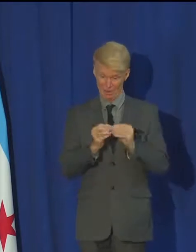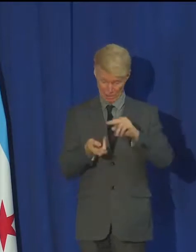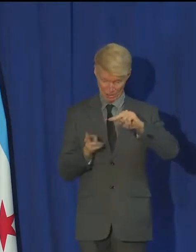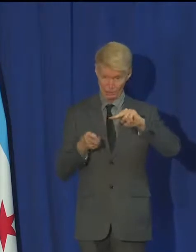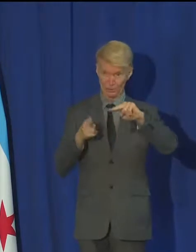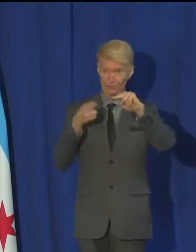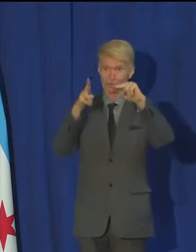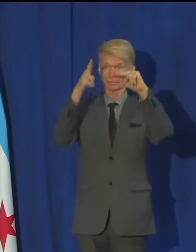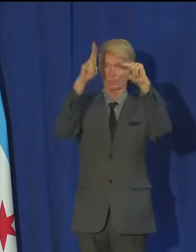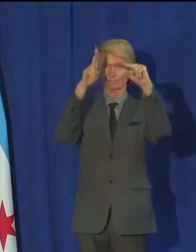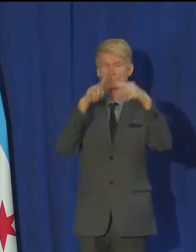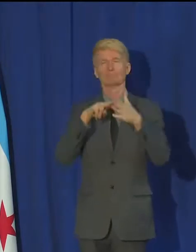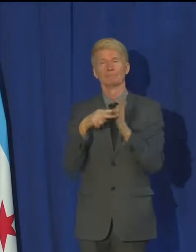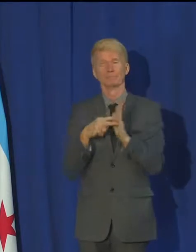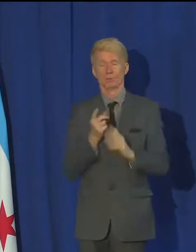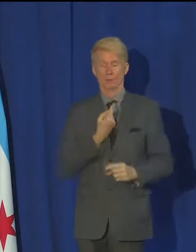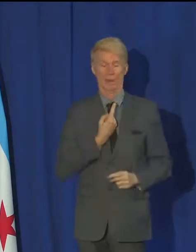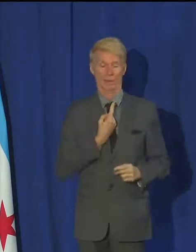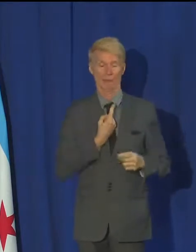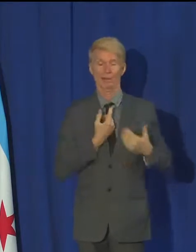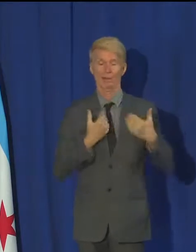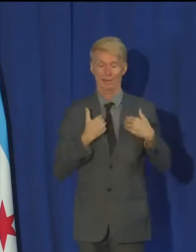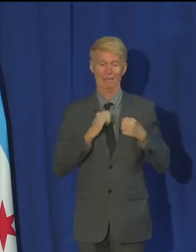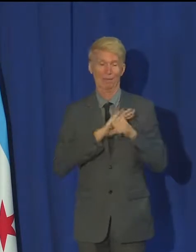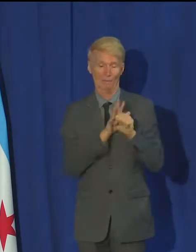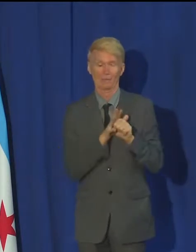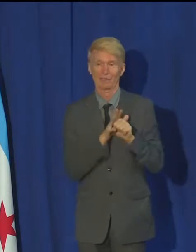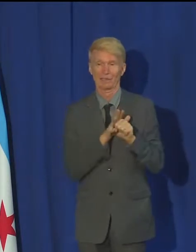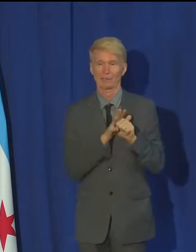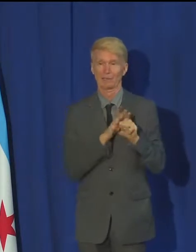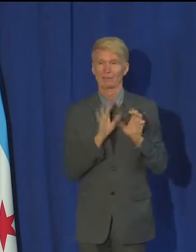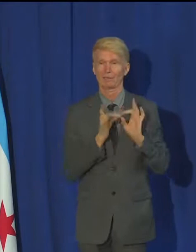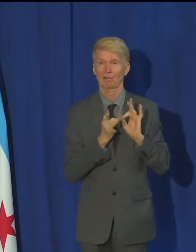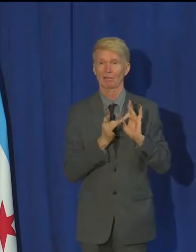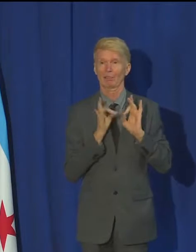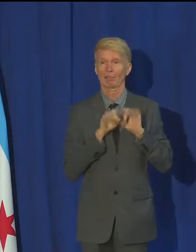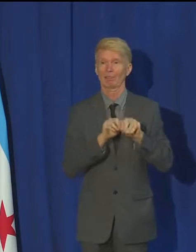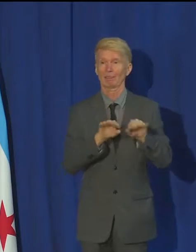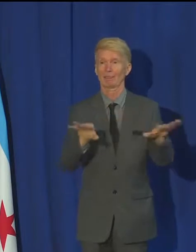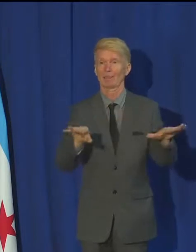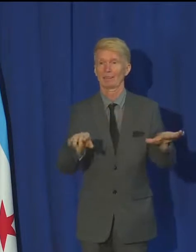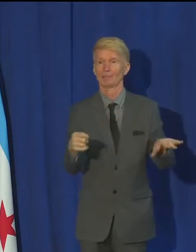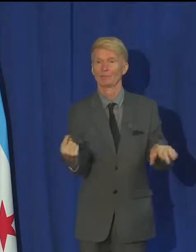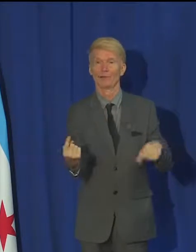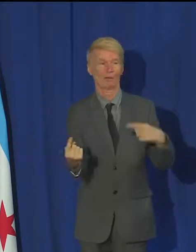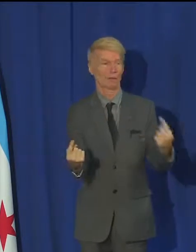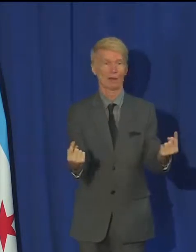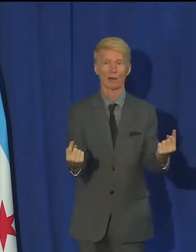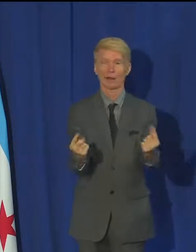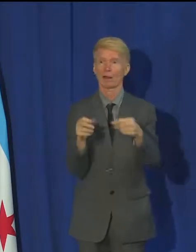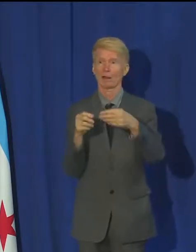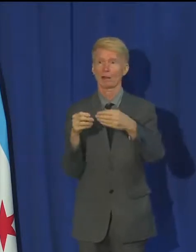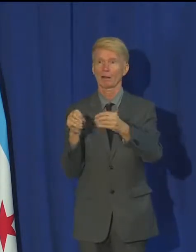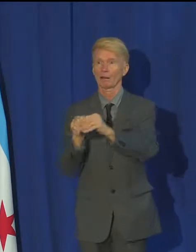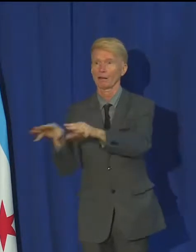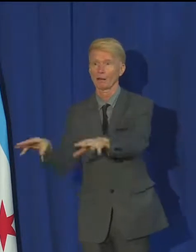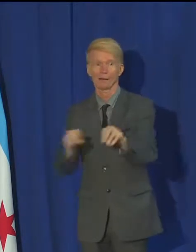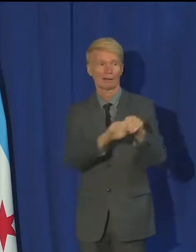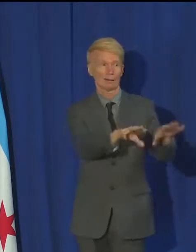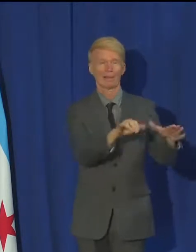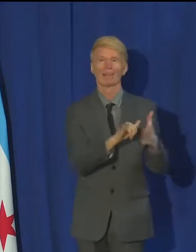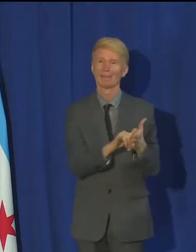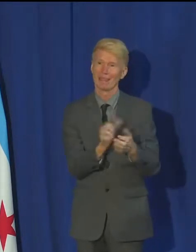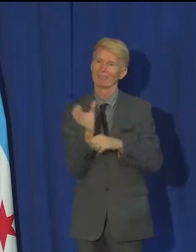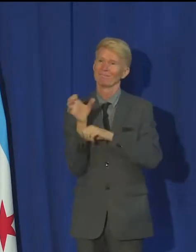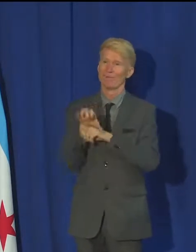up, meaning on average every one person is spreading to more than 1 other person, that is what pushes our